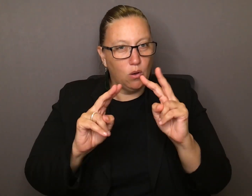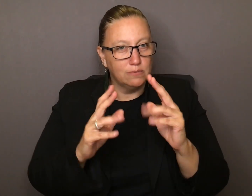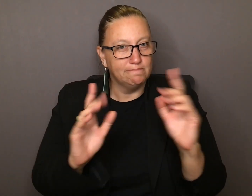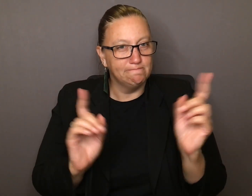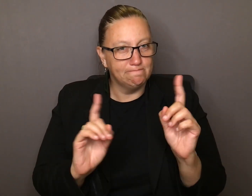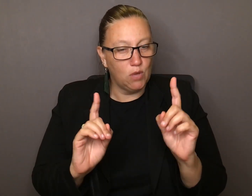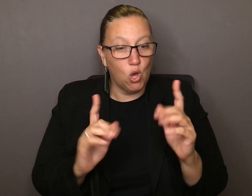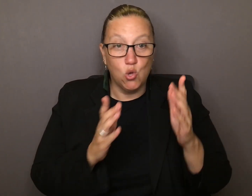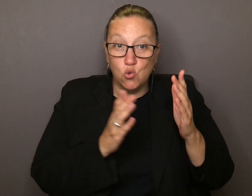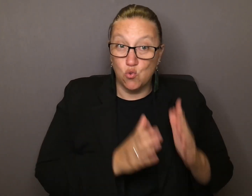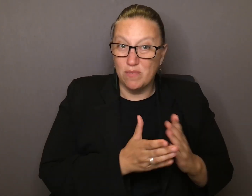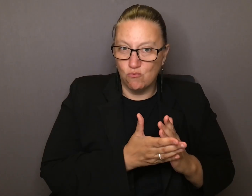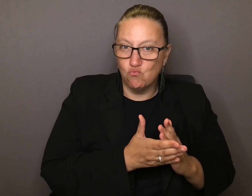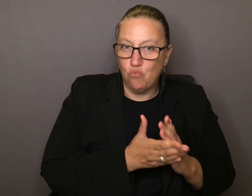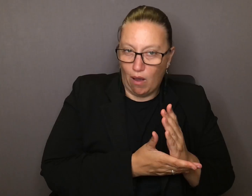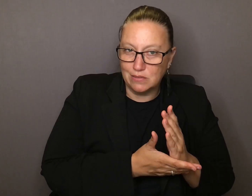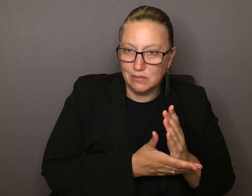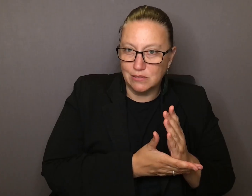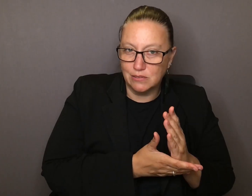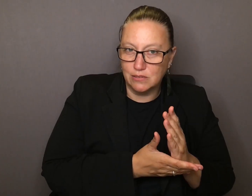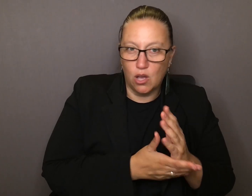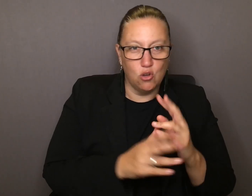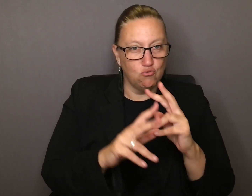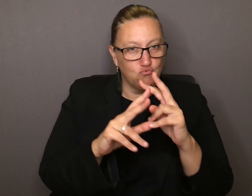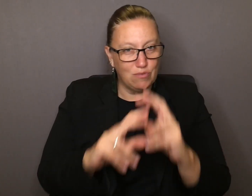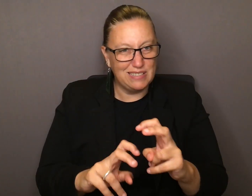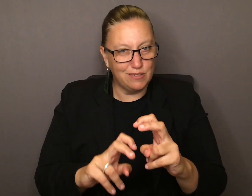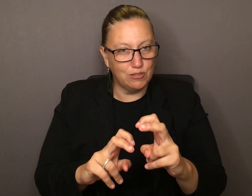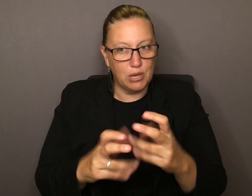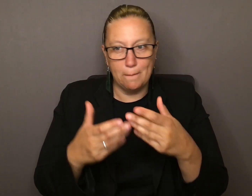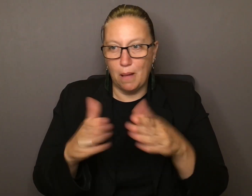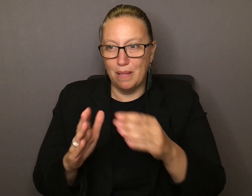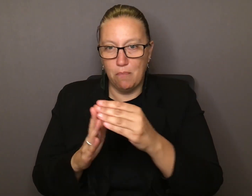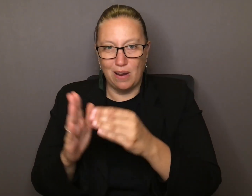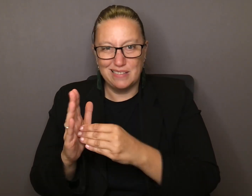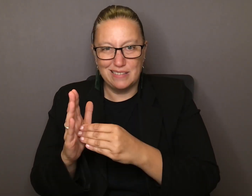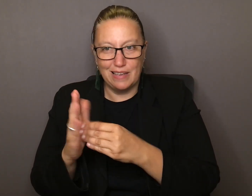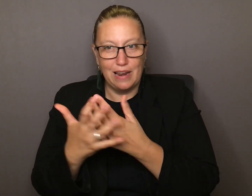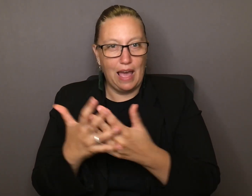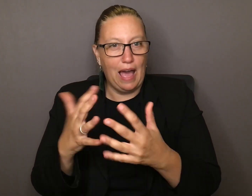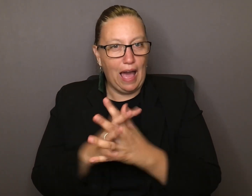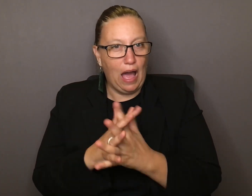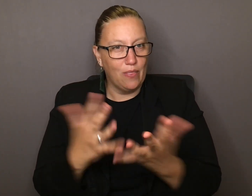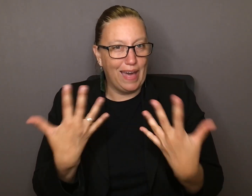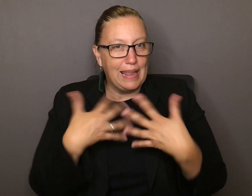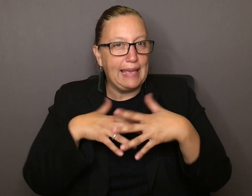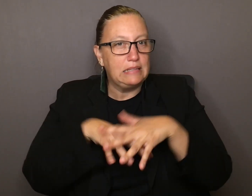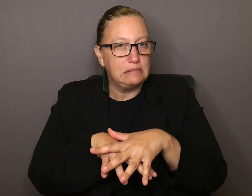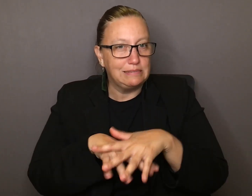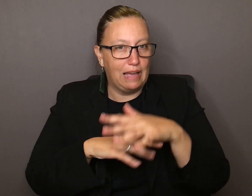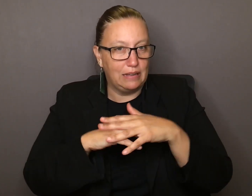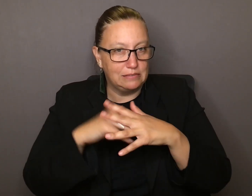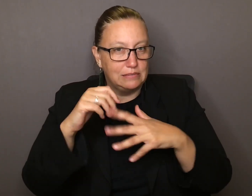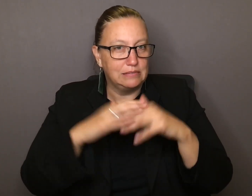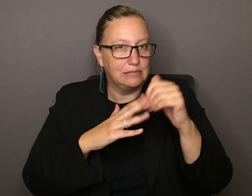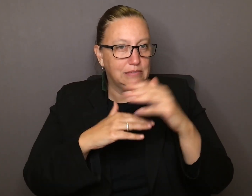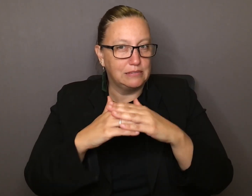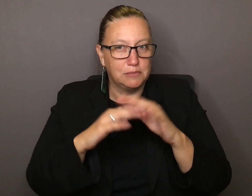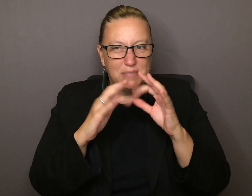human rights research and public policy that affects people with disability. I'm particularly